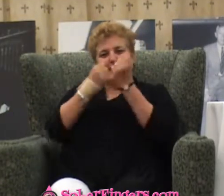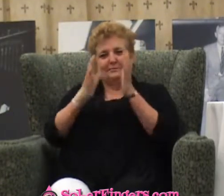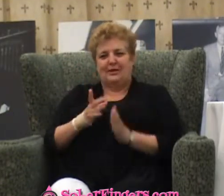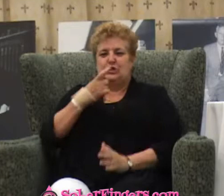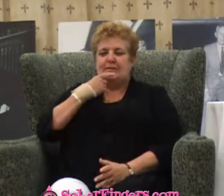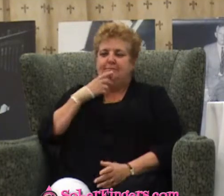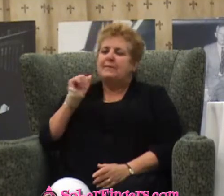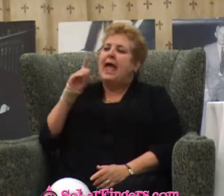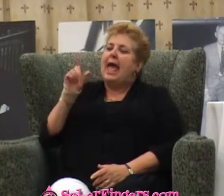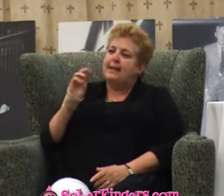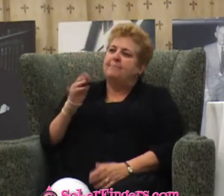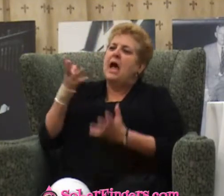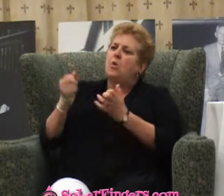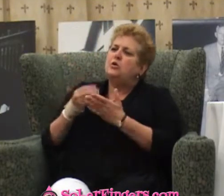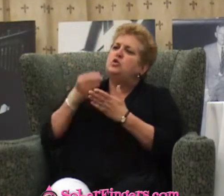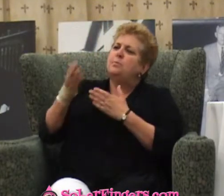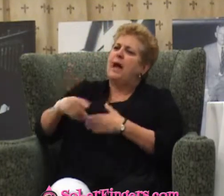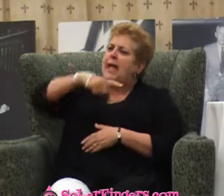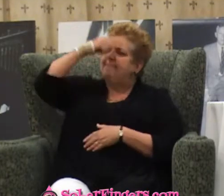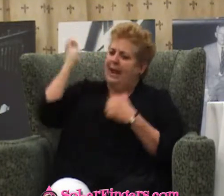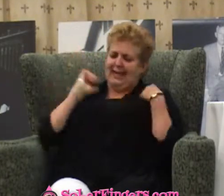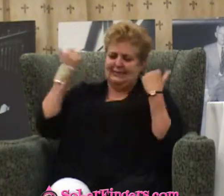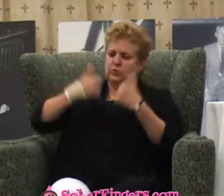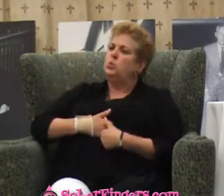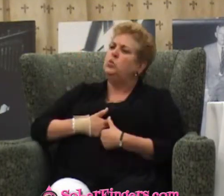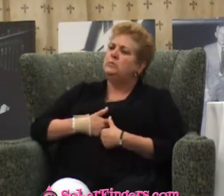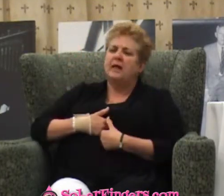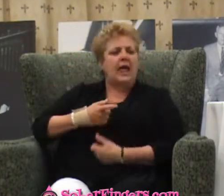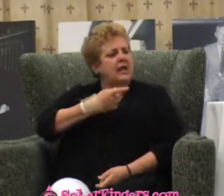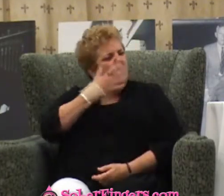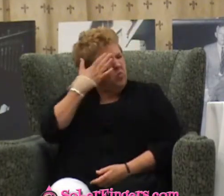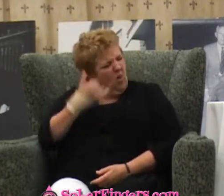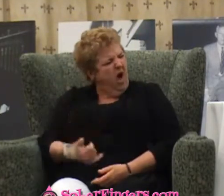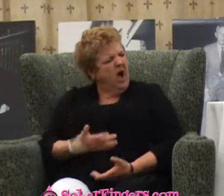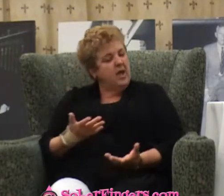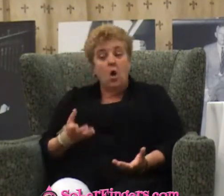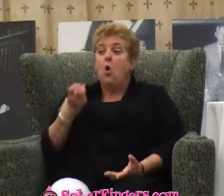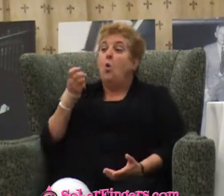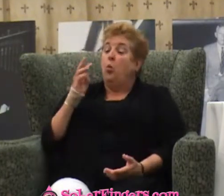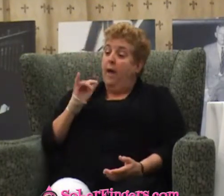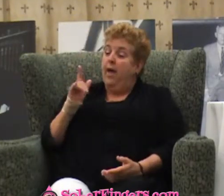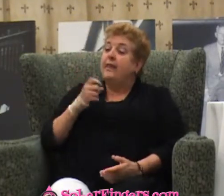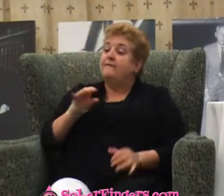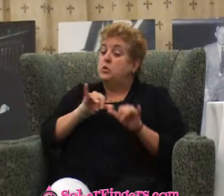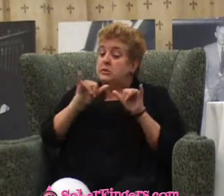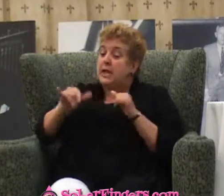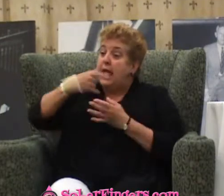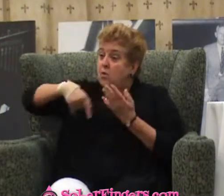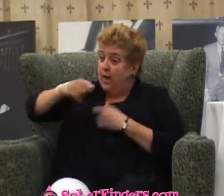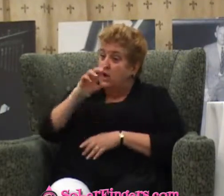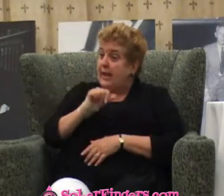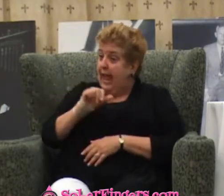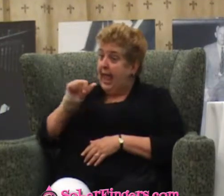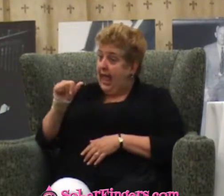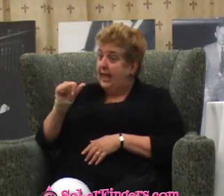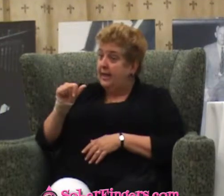to buy a black suit. And I said, why? And he said, well, if you stick around Alcoholics Anonymous, it'll come in